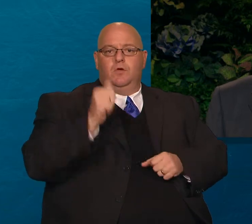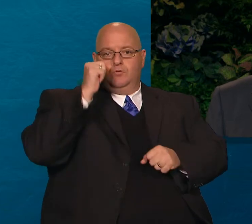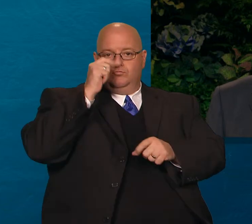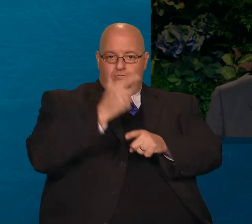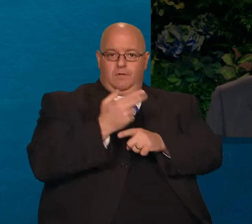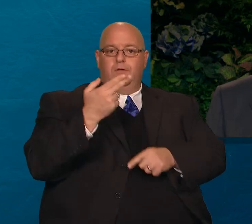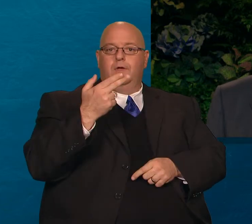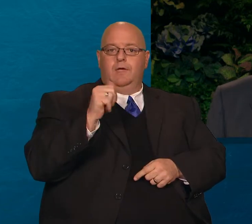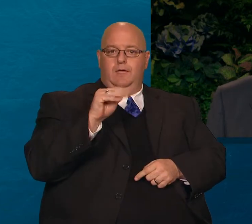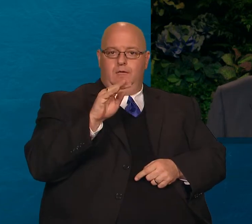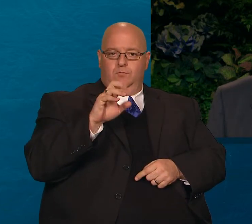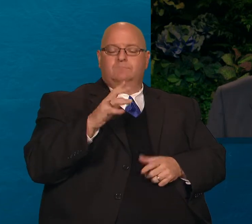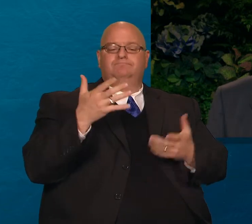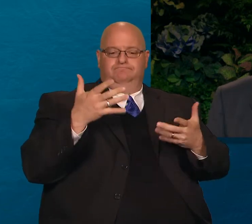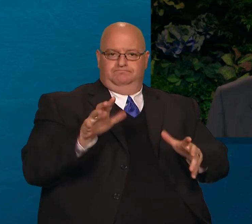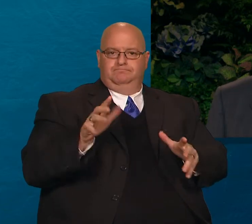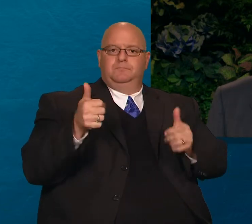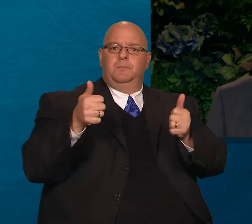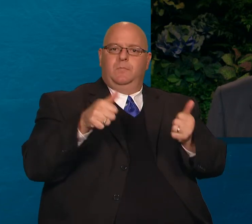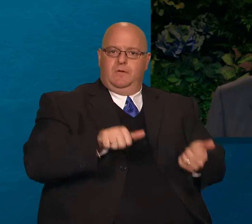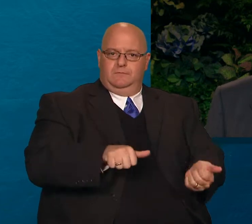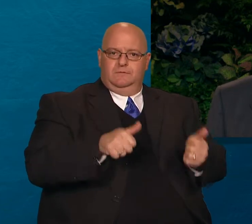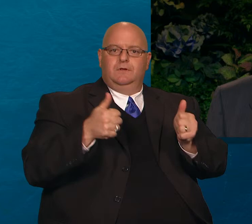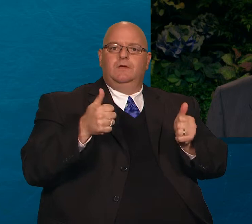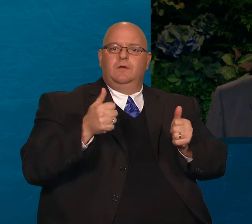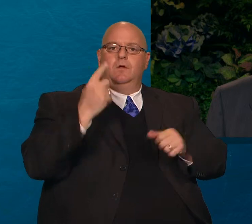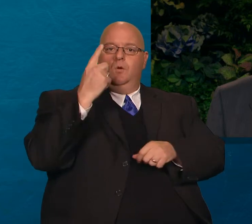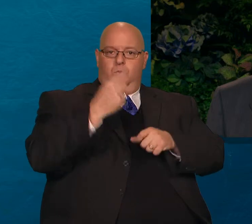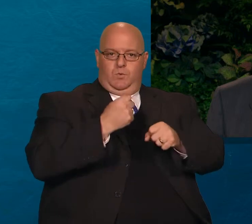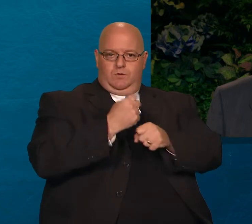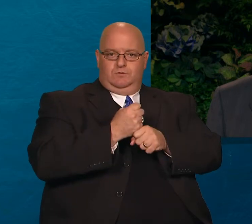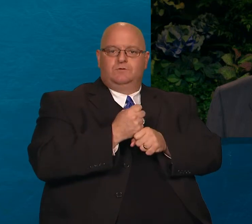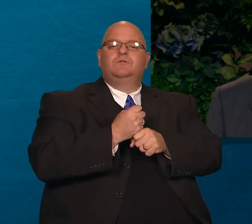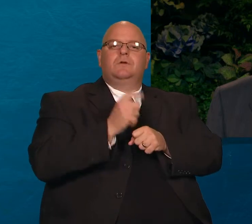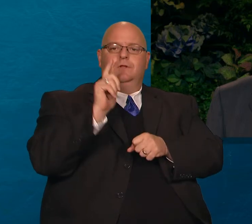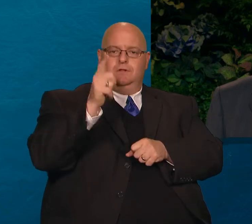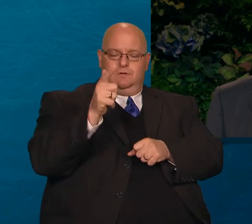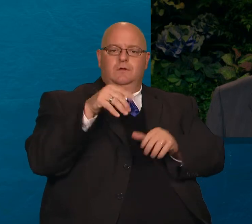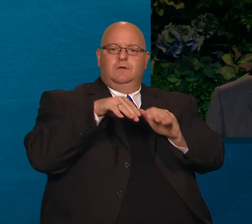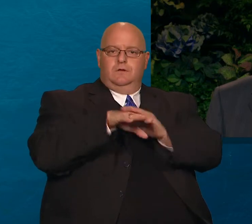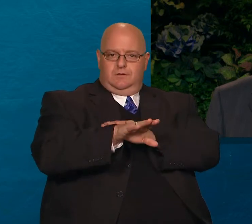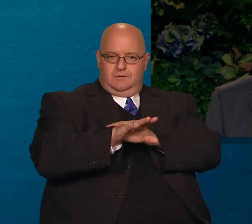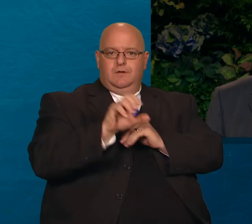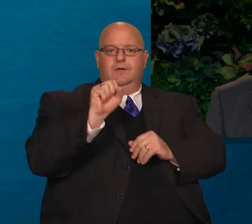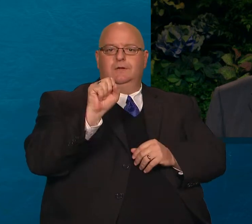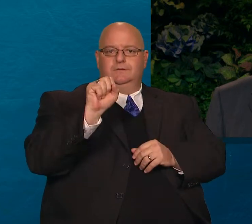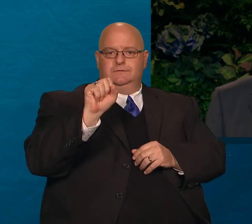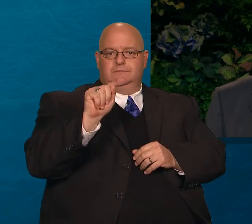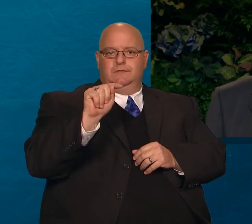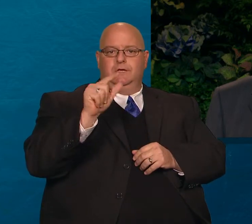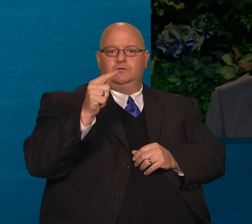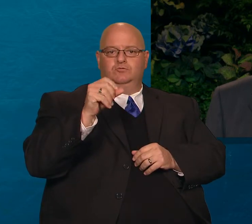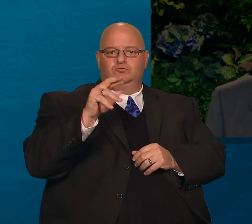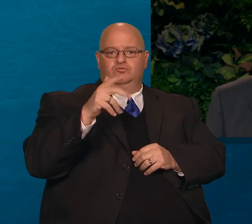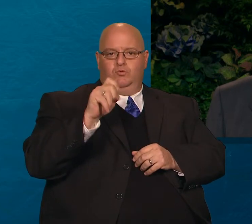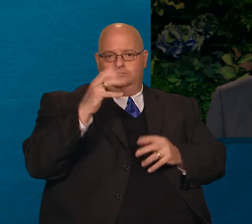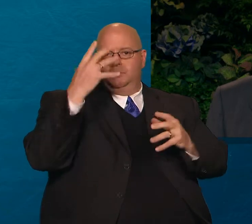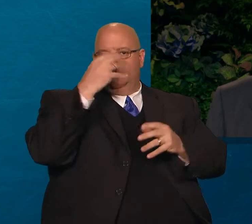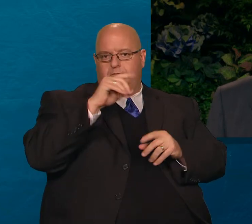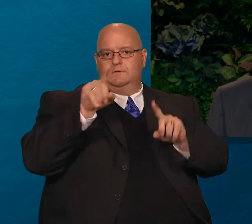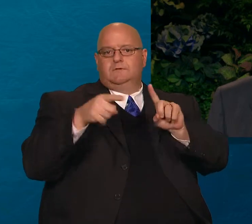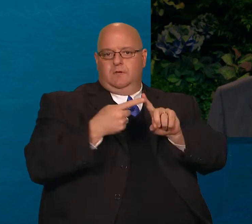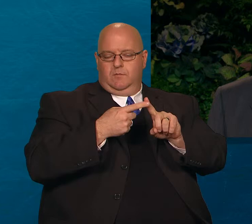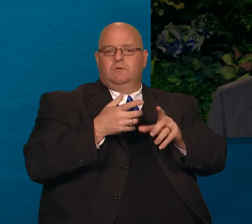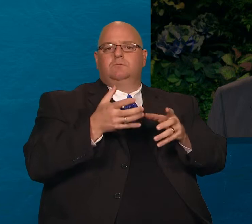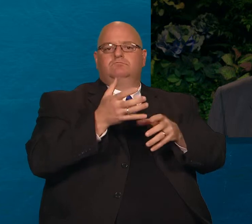Hammer was indeed baptized, and a year later entered that beautiful St. George Temple, and there